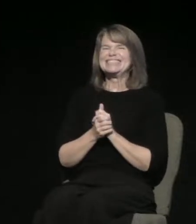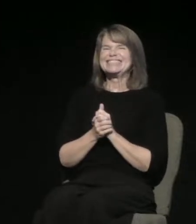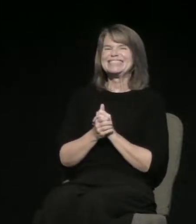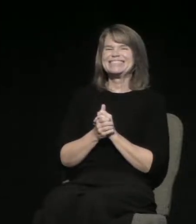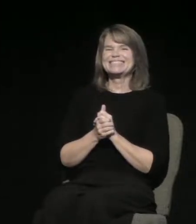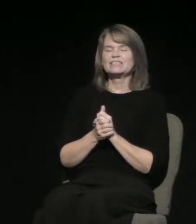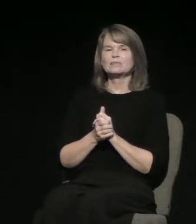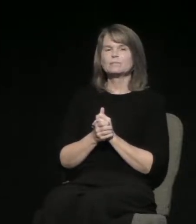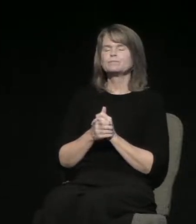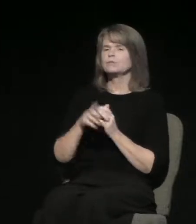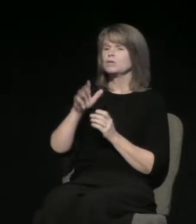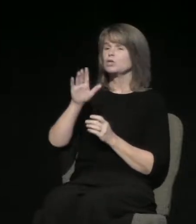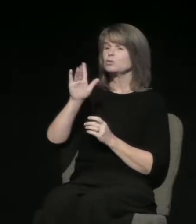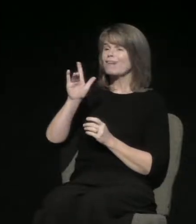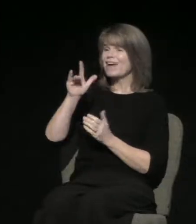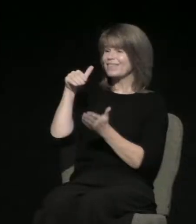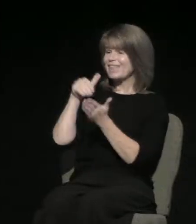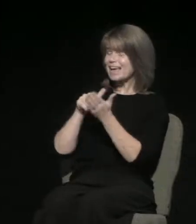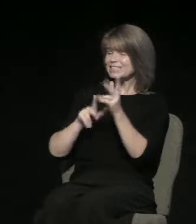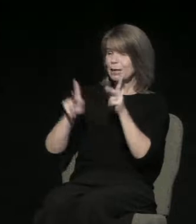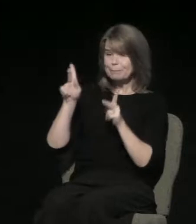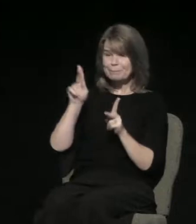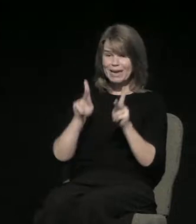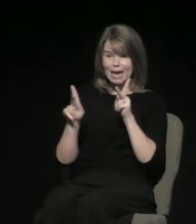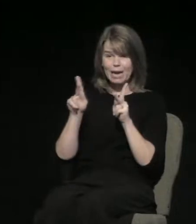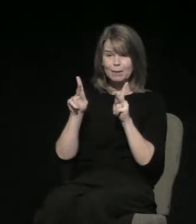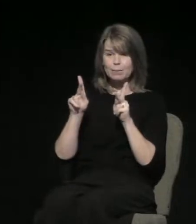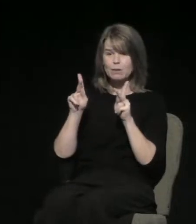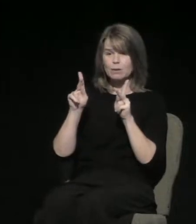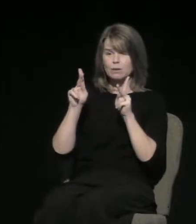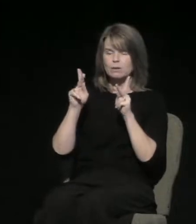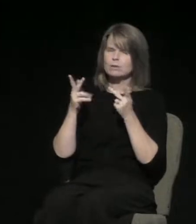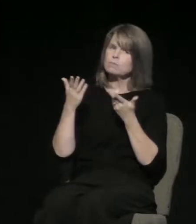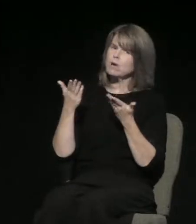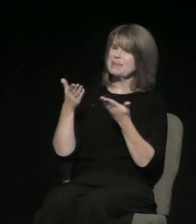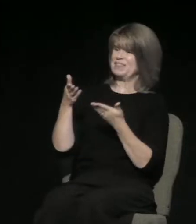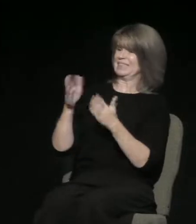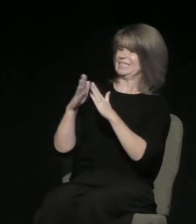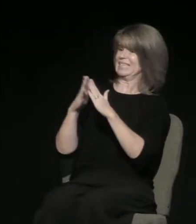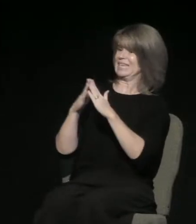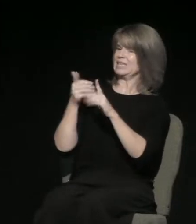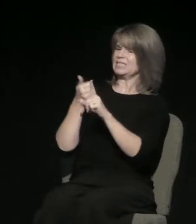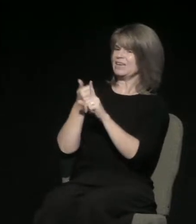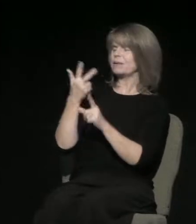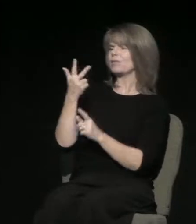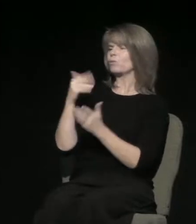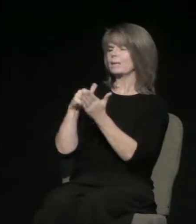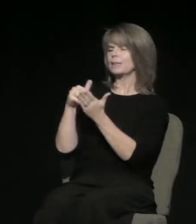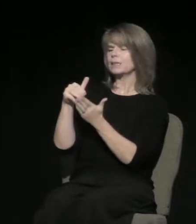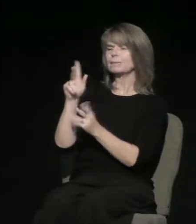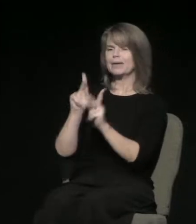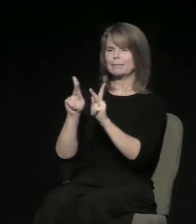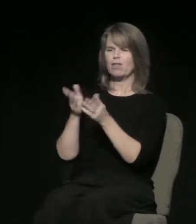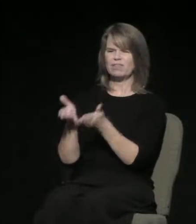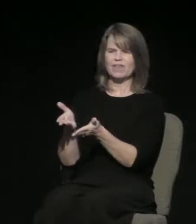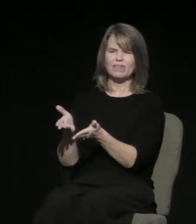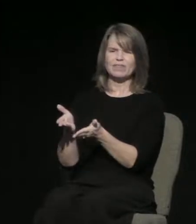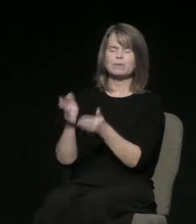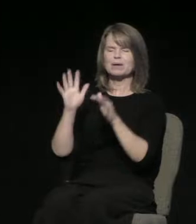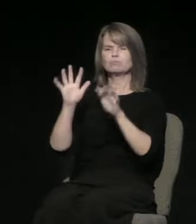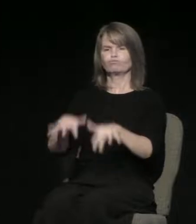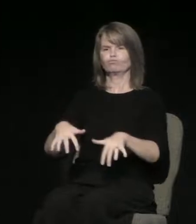But it seated About 25,000 people It was a very Large city Probably 3 million People or so Lived there But